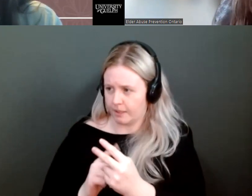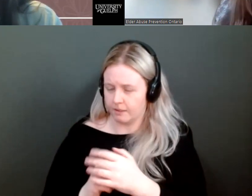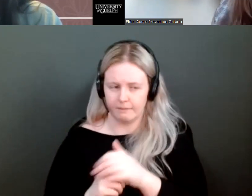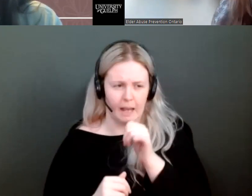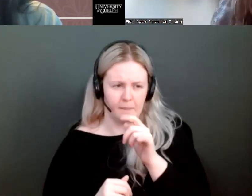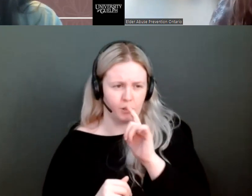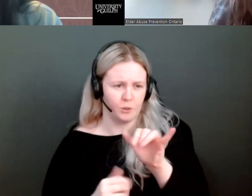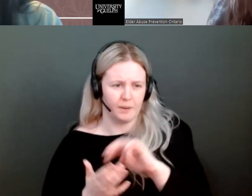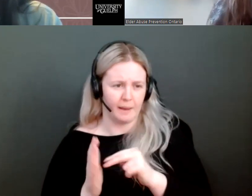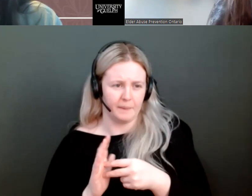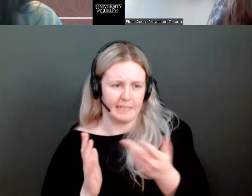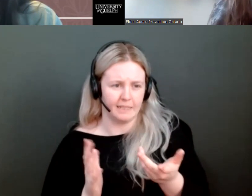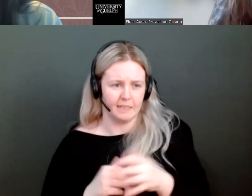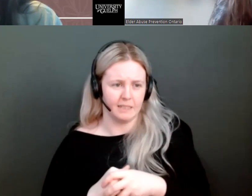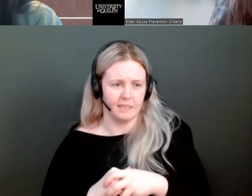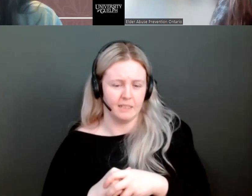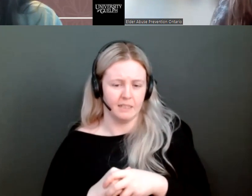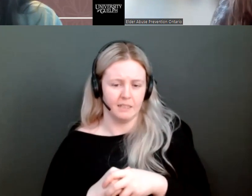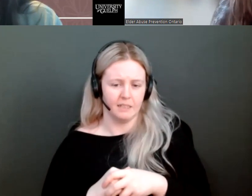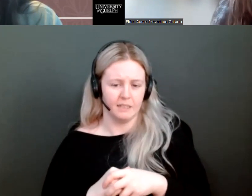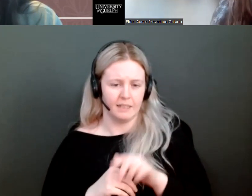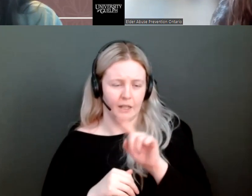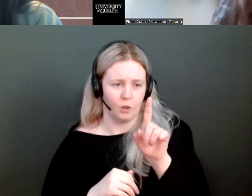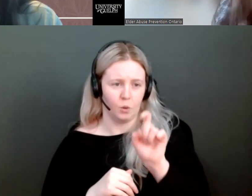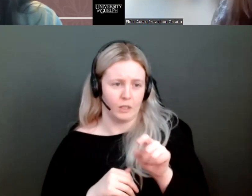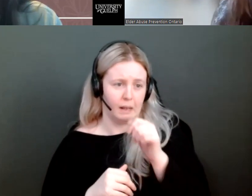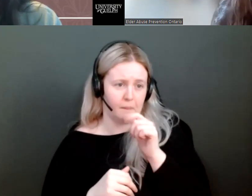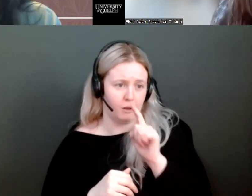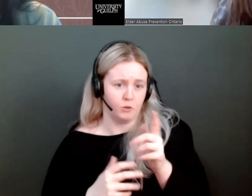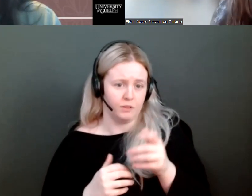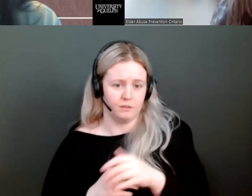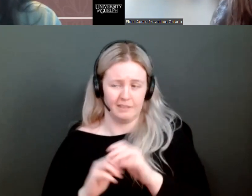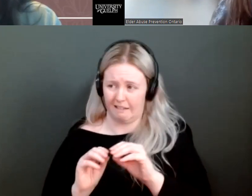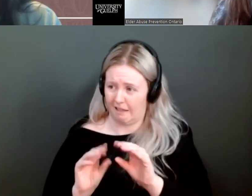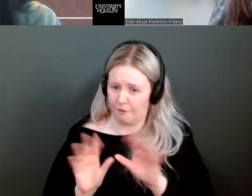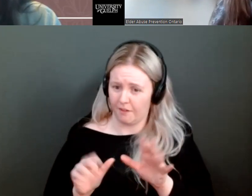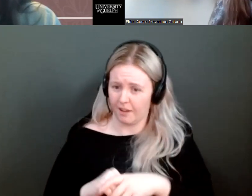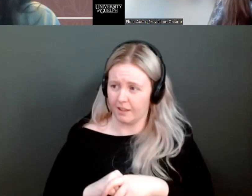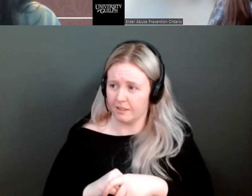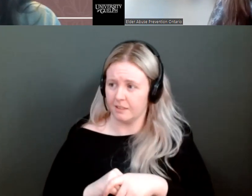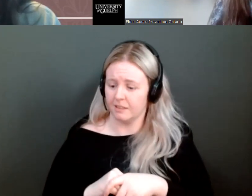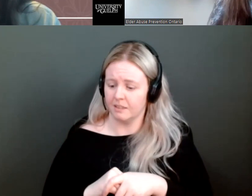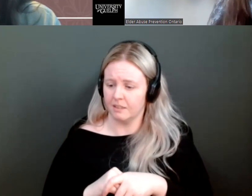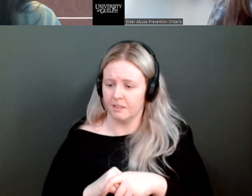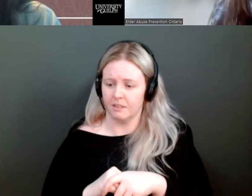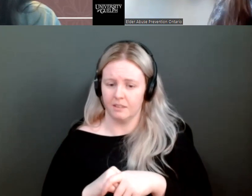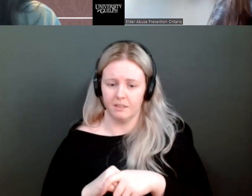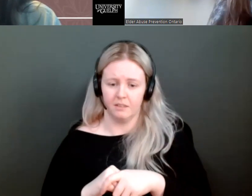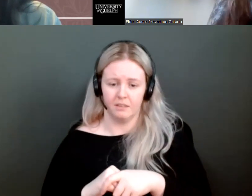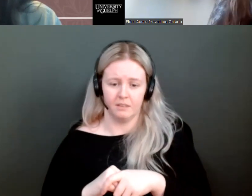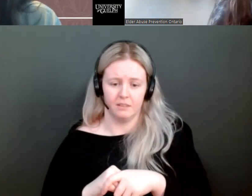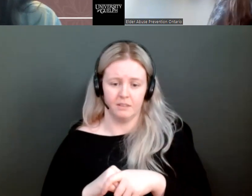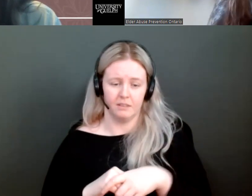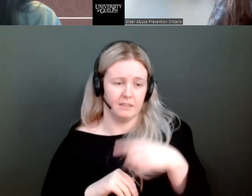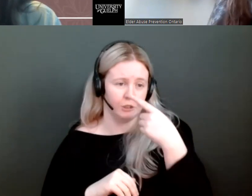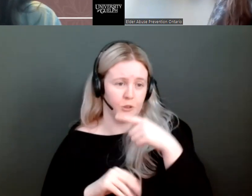sure what the question's getting at, but can they clarify? If you could clarify in